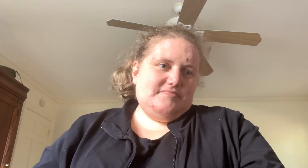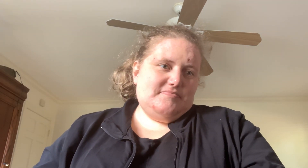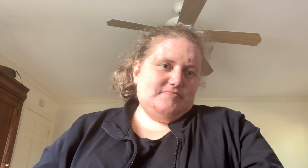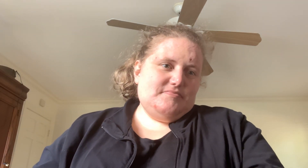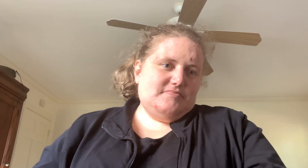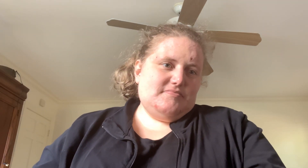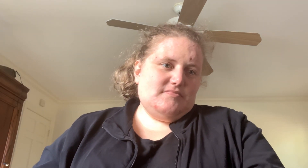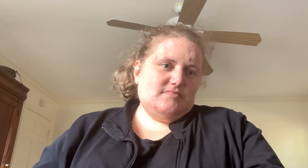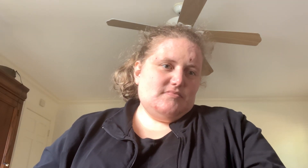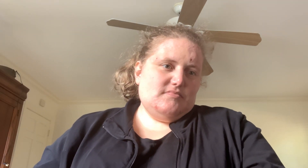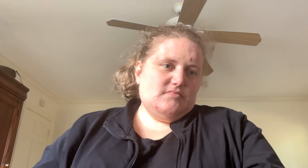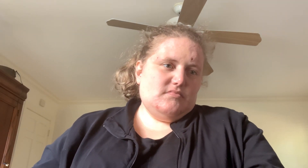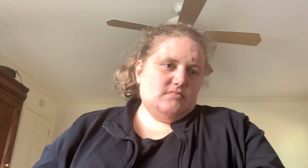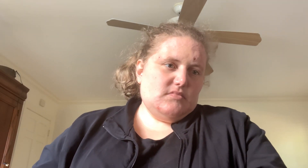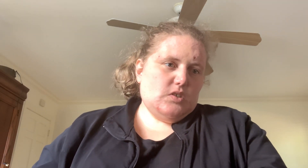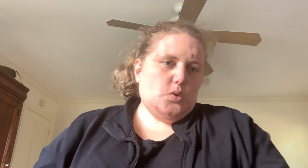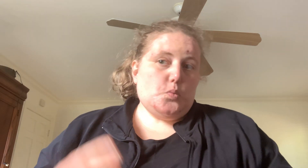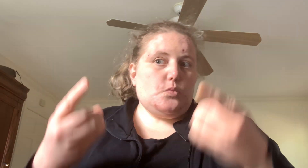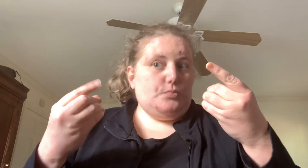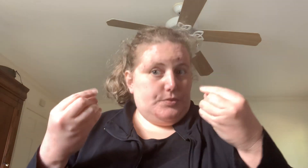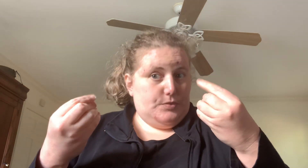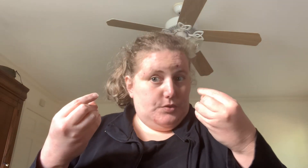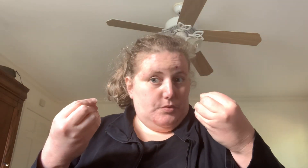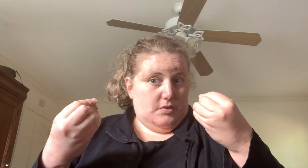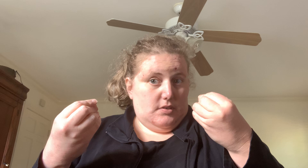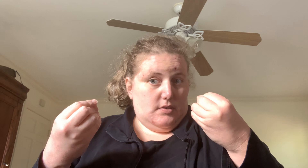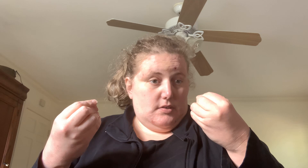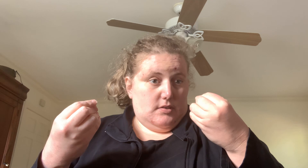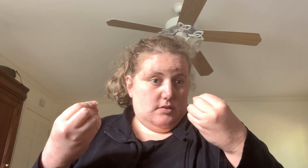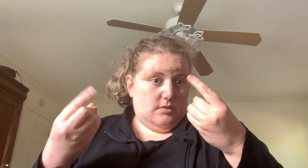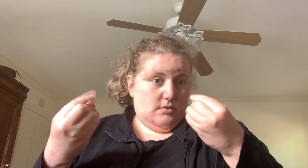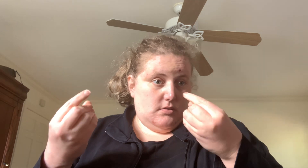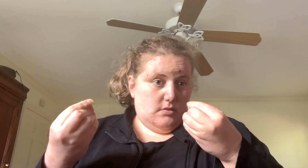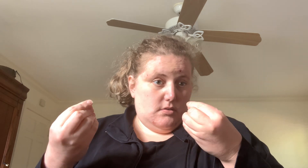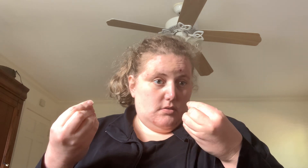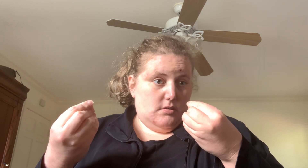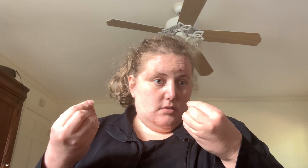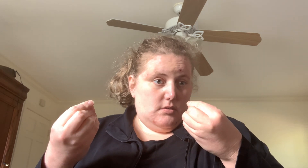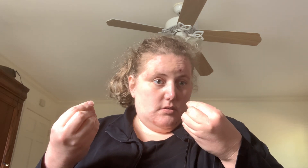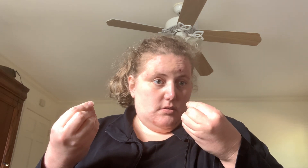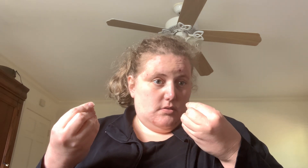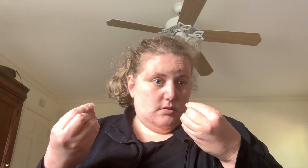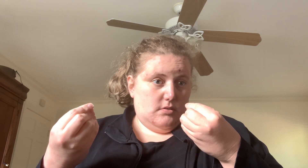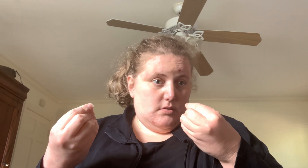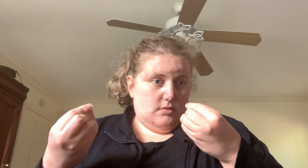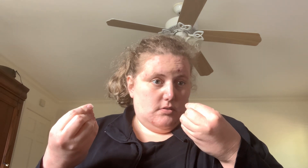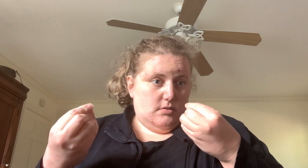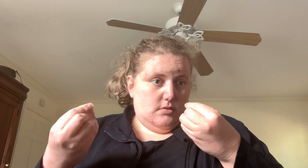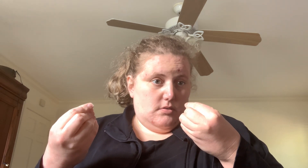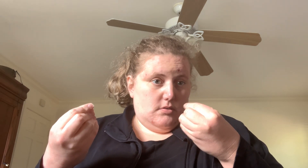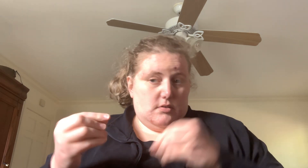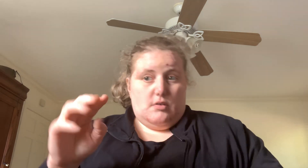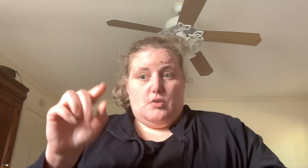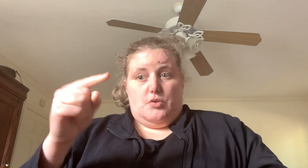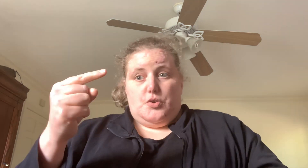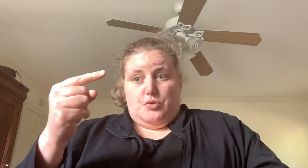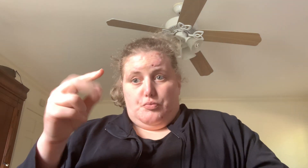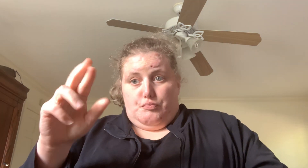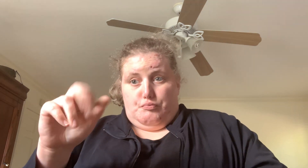essentially, what we are doing to go from grams given to moles is we're dividing the given